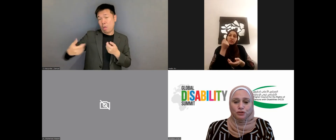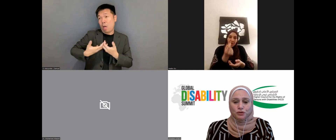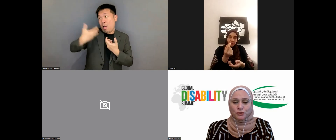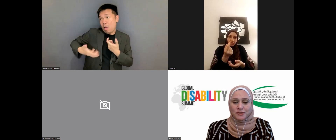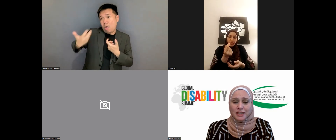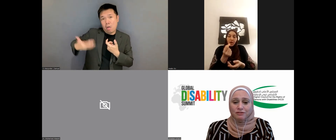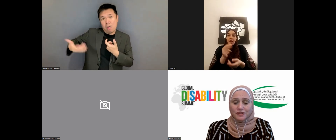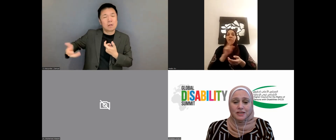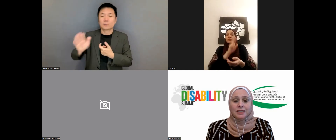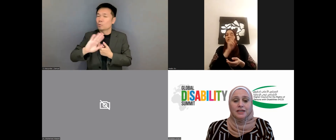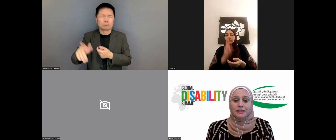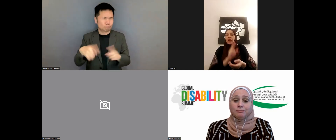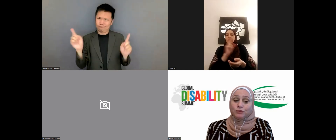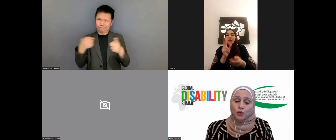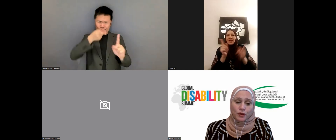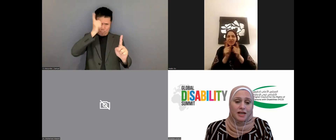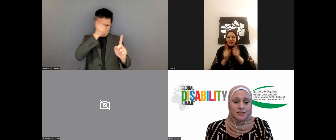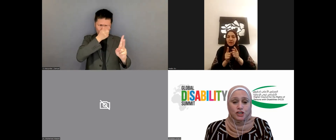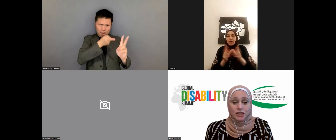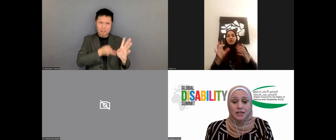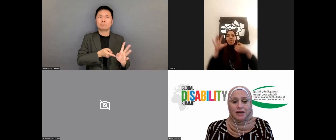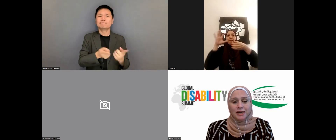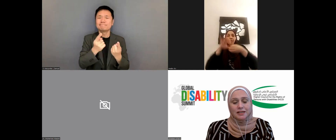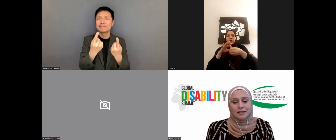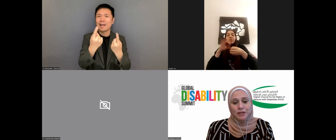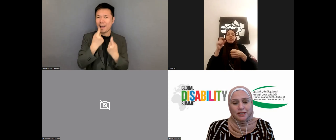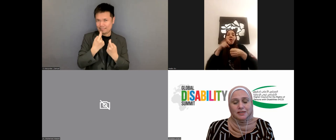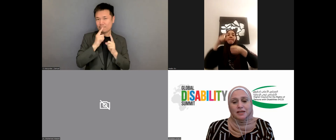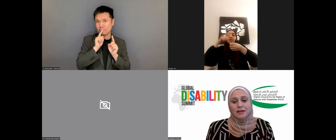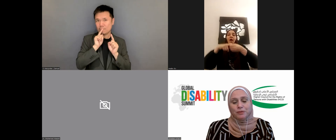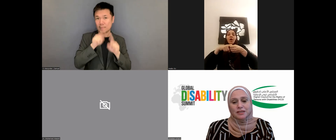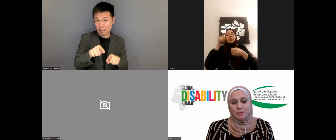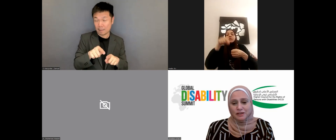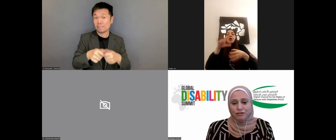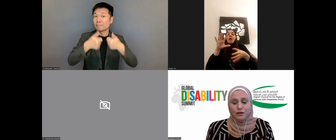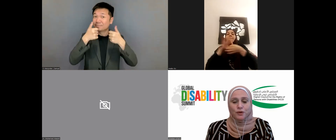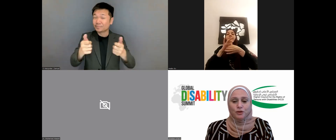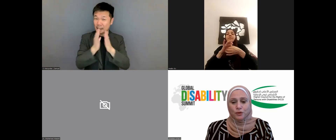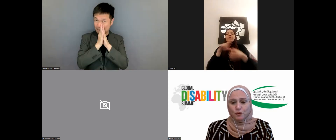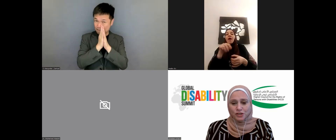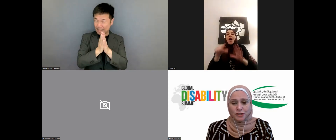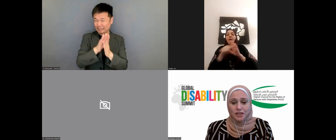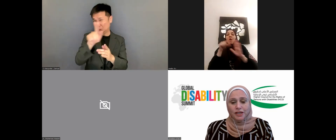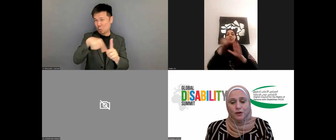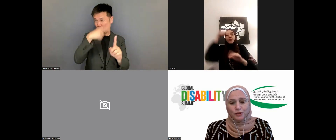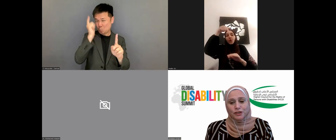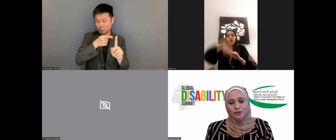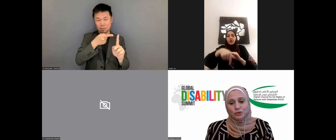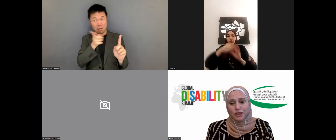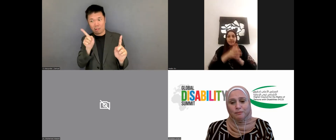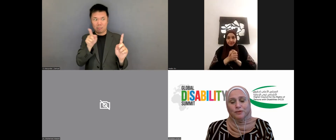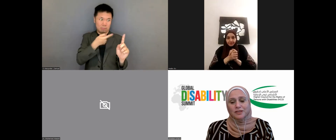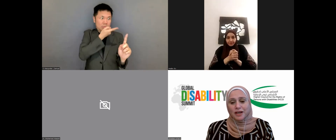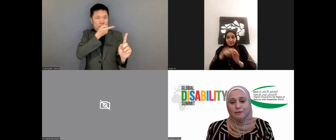Do introduce yourselves, the organization, and please be specific with your question in order